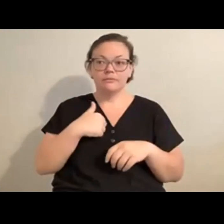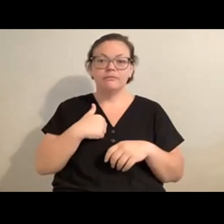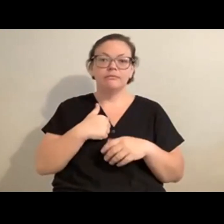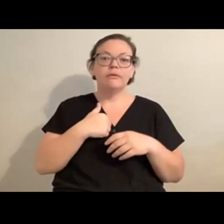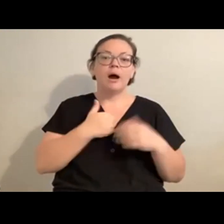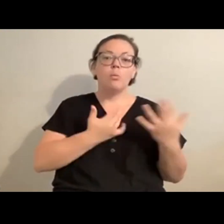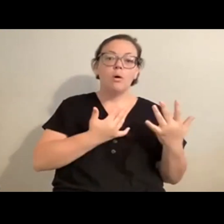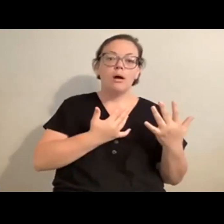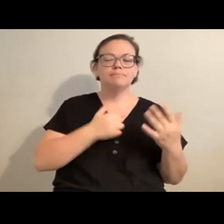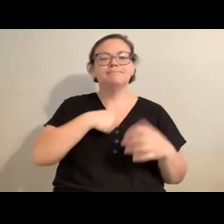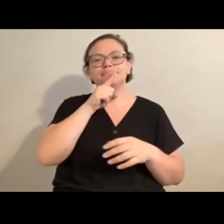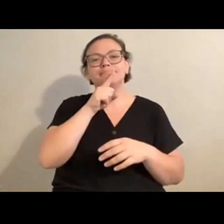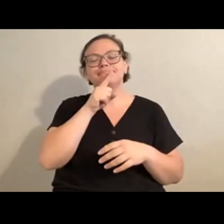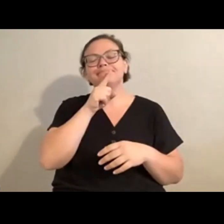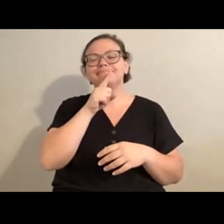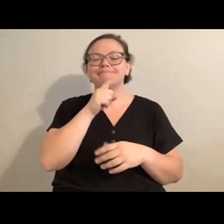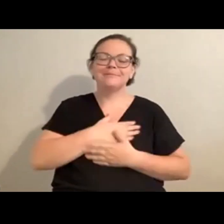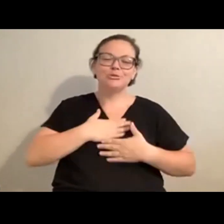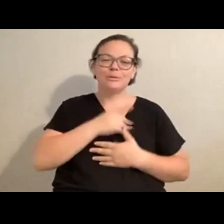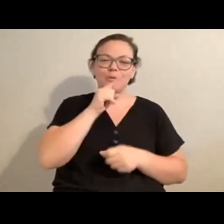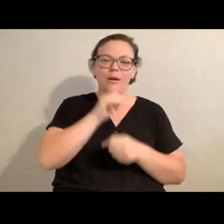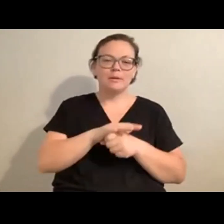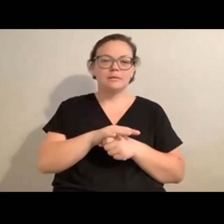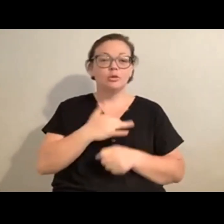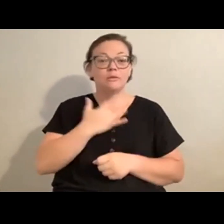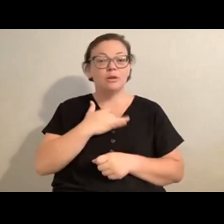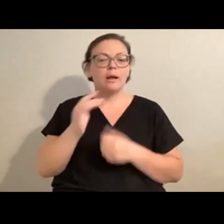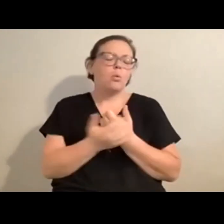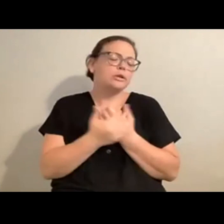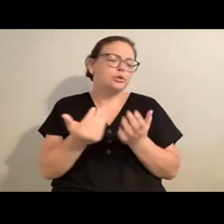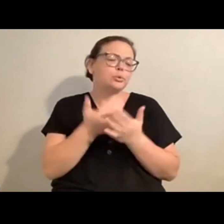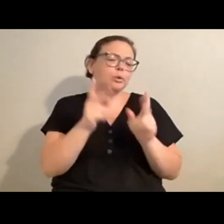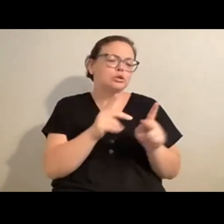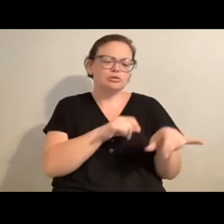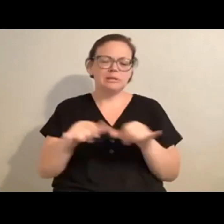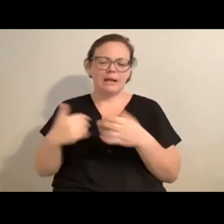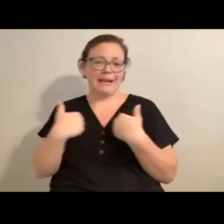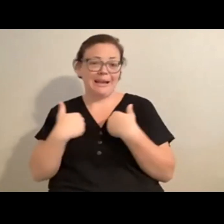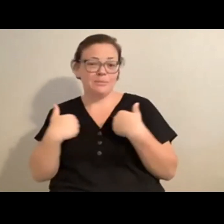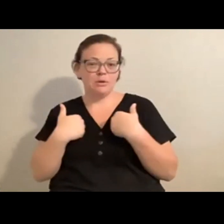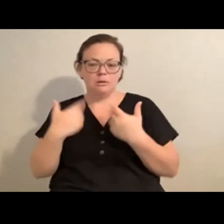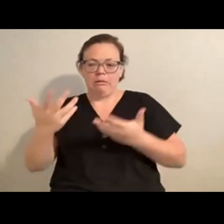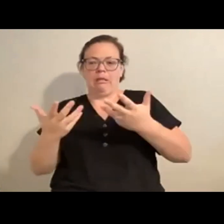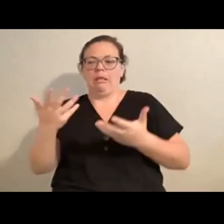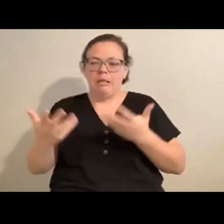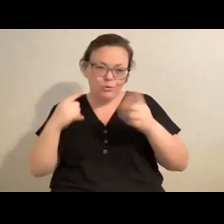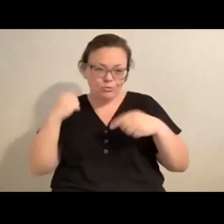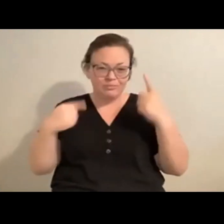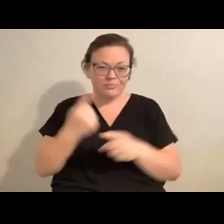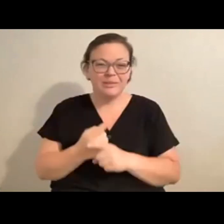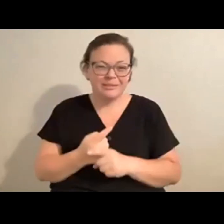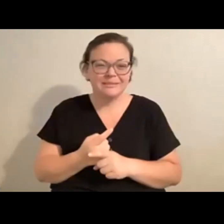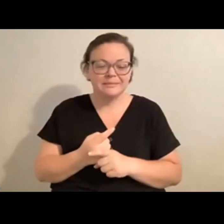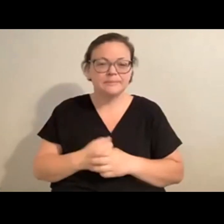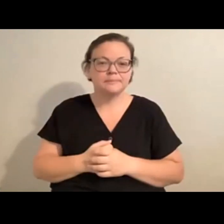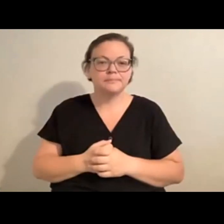it, I promise. Do you ever feel like holding a new person is like holding an animal? Wild, isn't it?